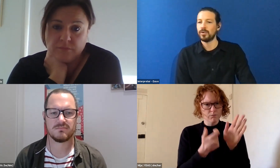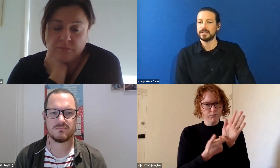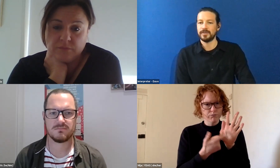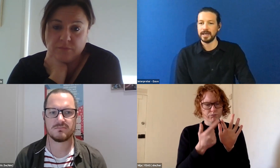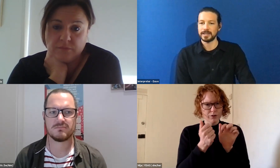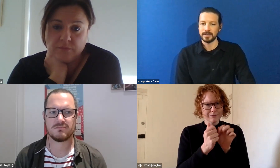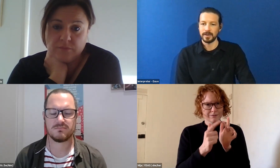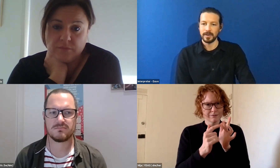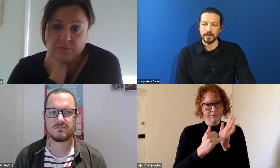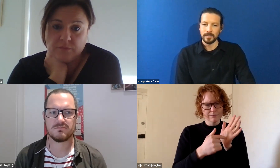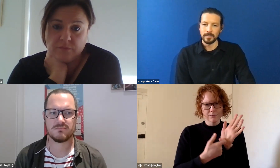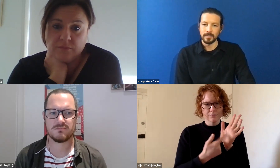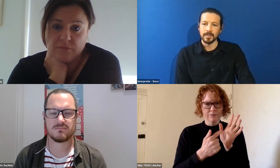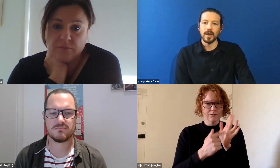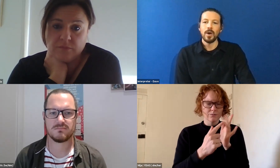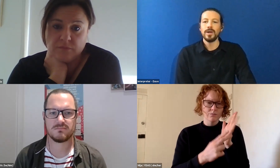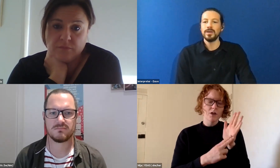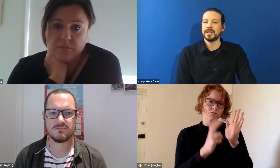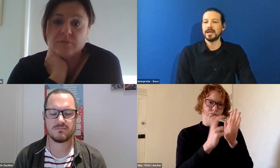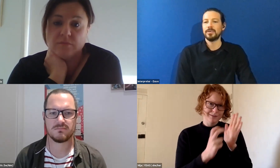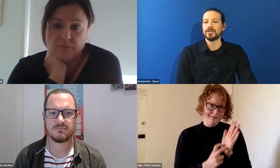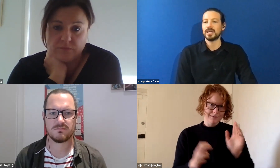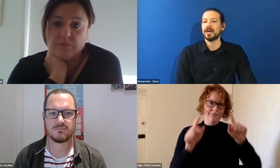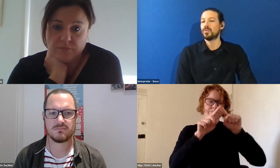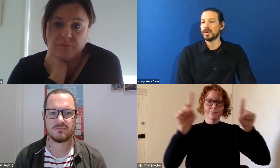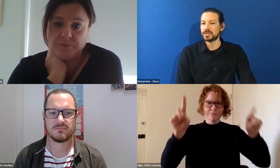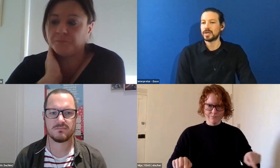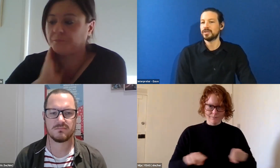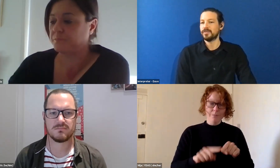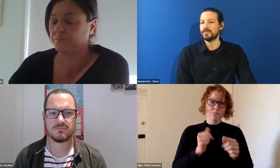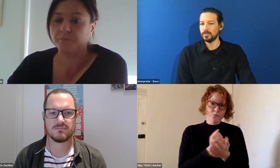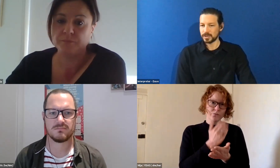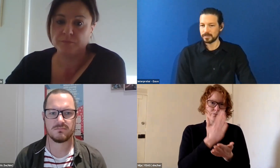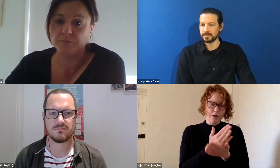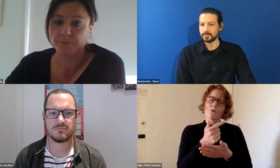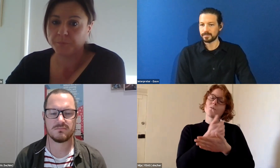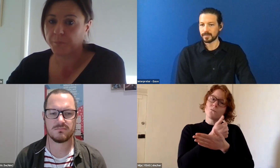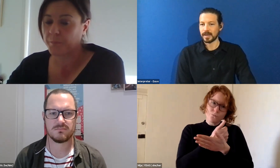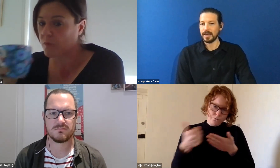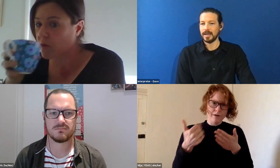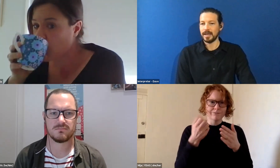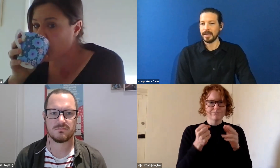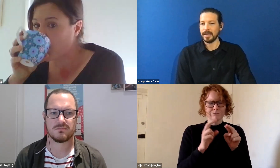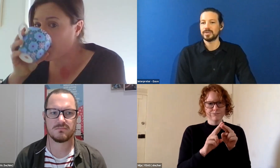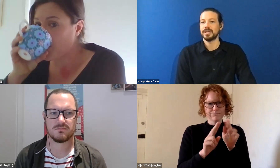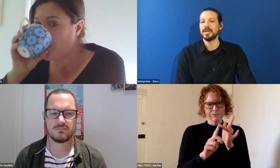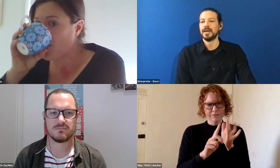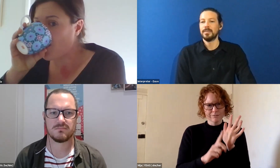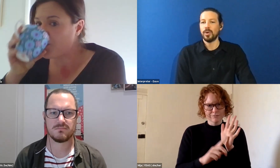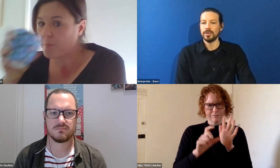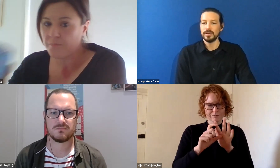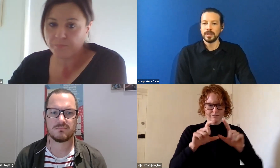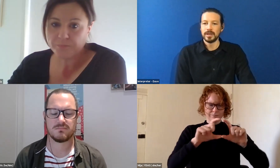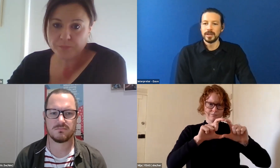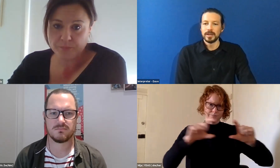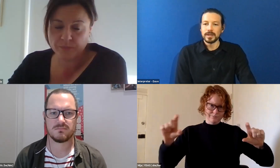on Zoom or face-to-face, when you're setting up those registration forms, it is